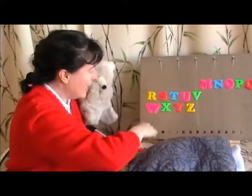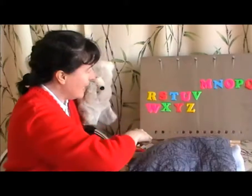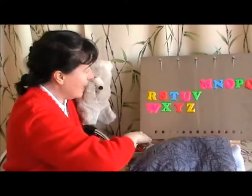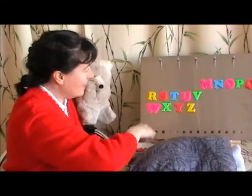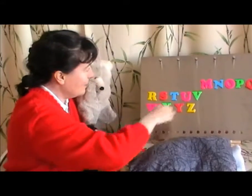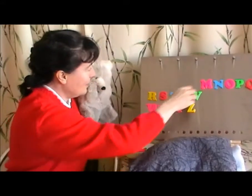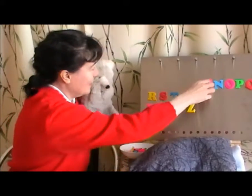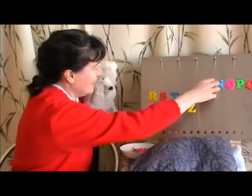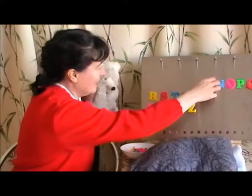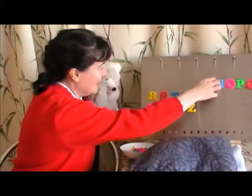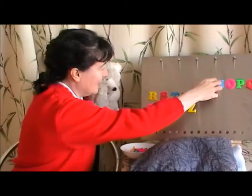12,